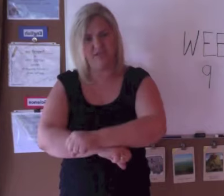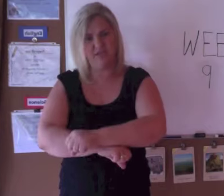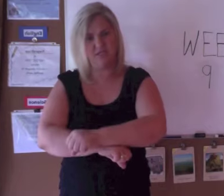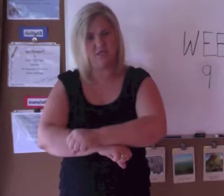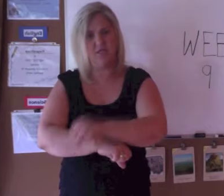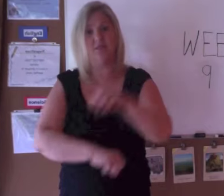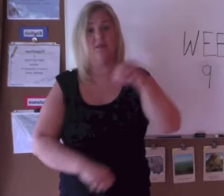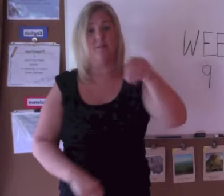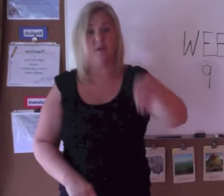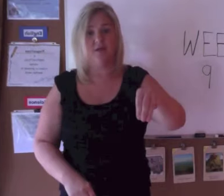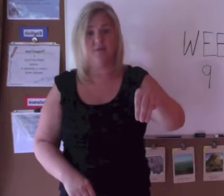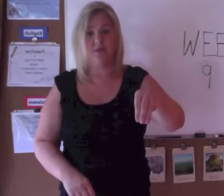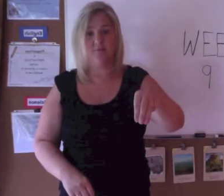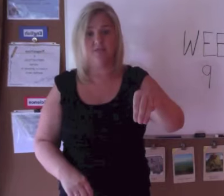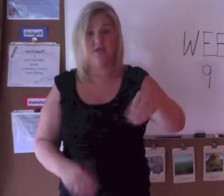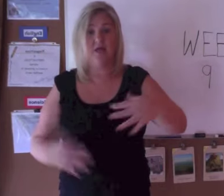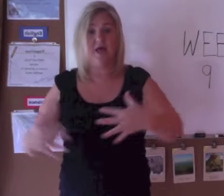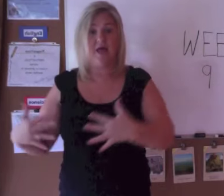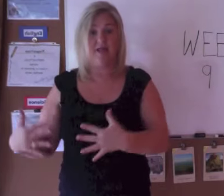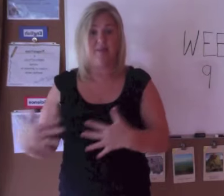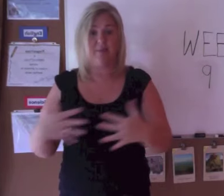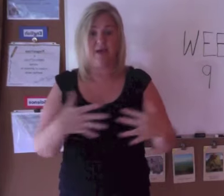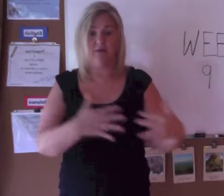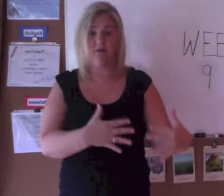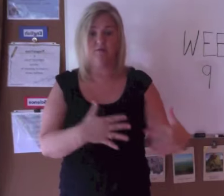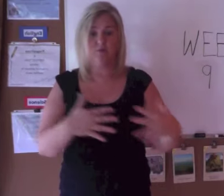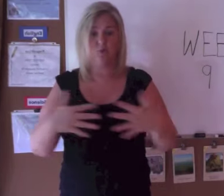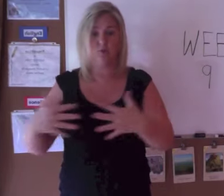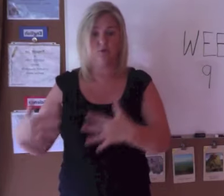defeat the Muslims at the Battle of Tours.